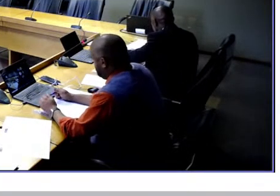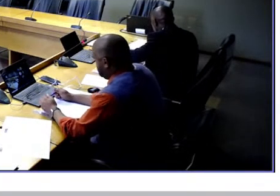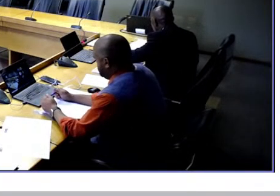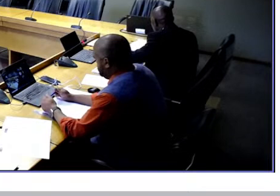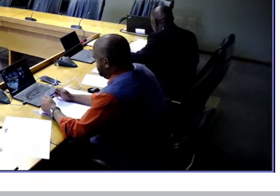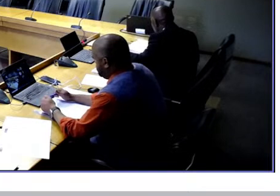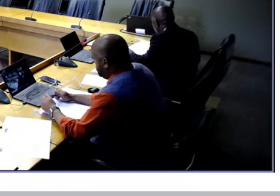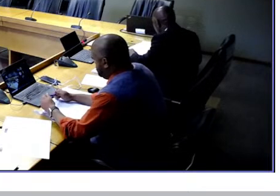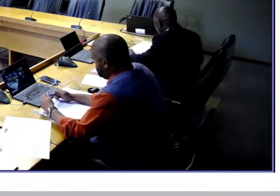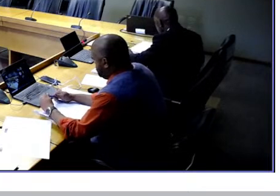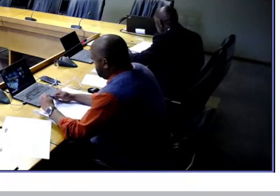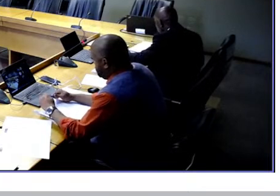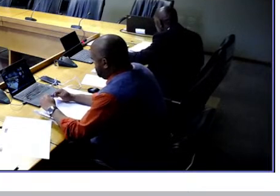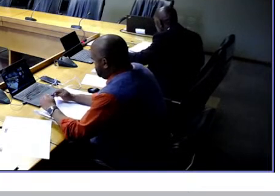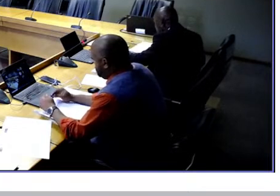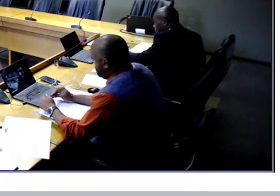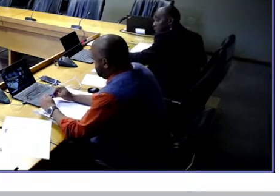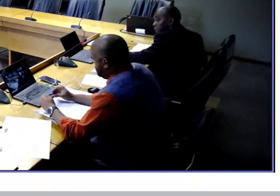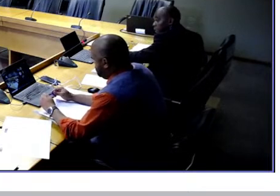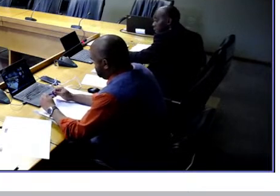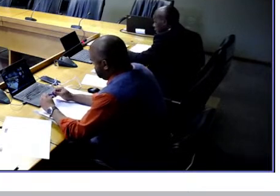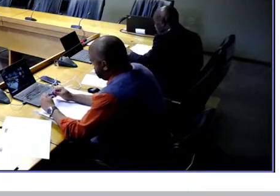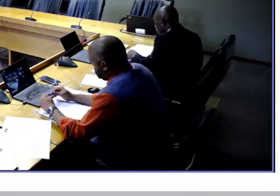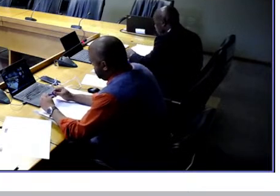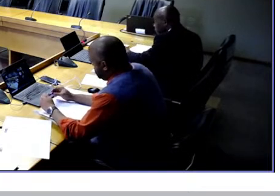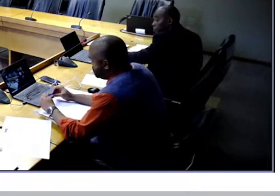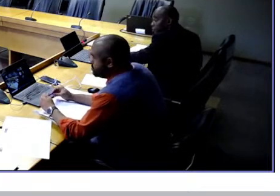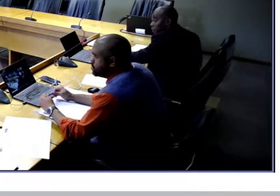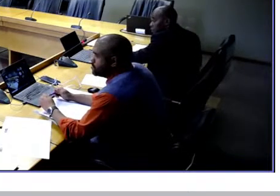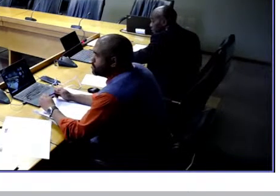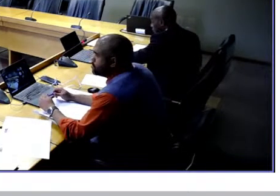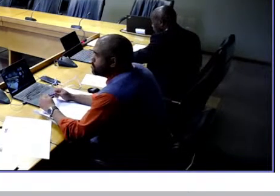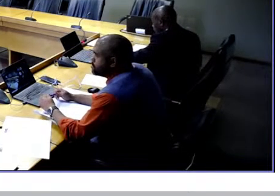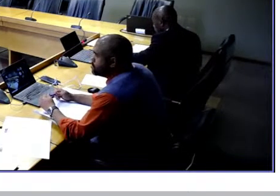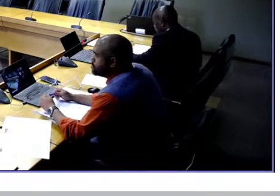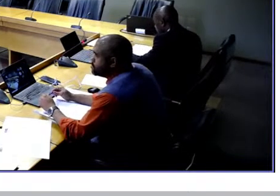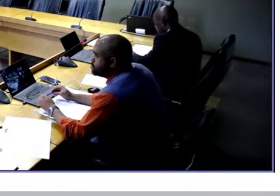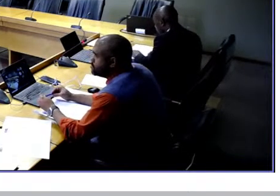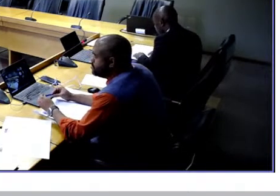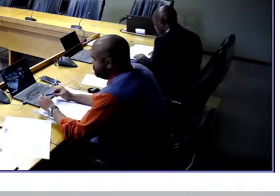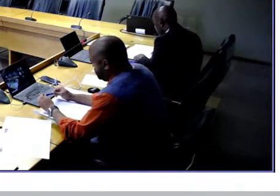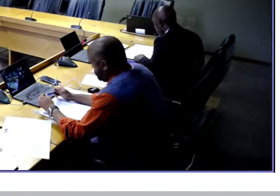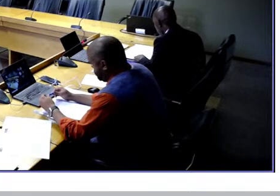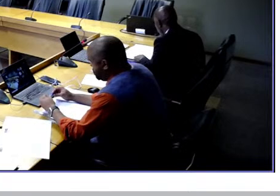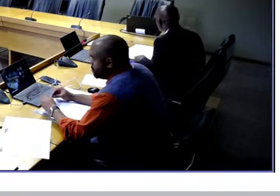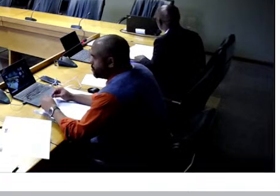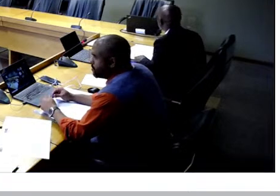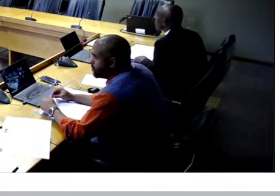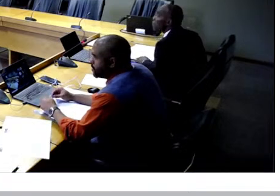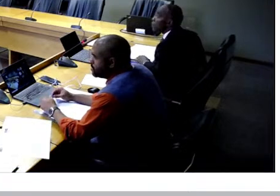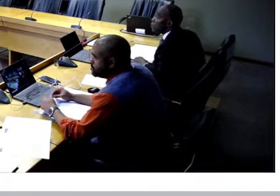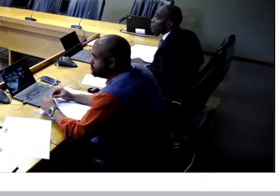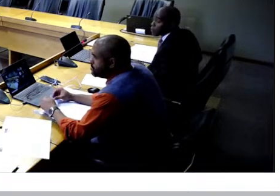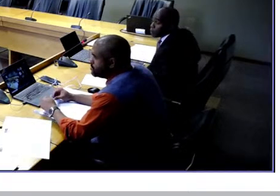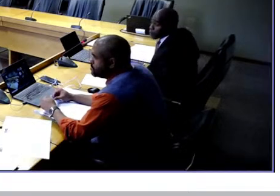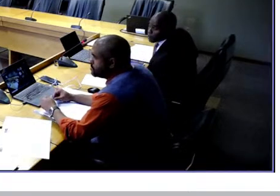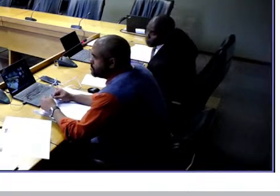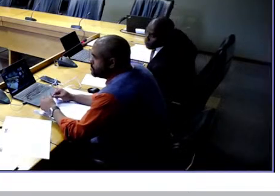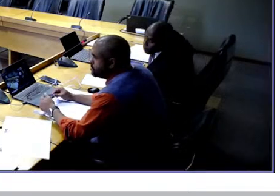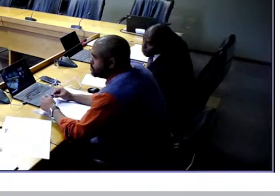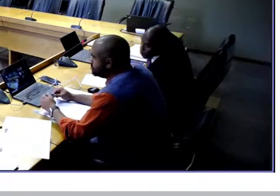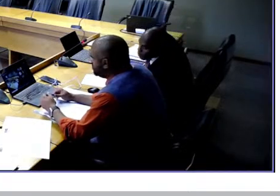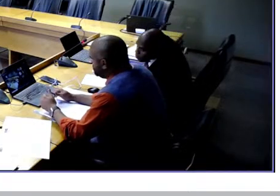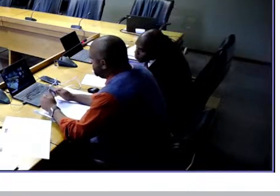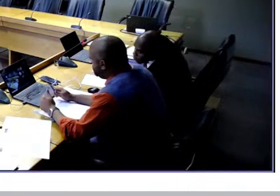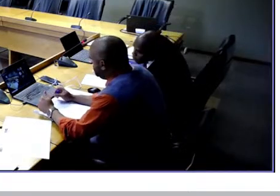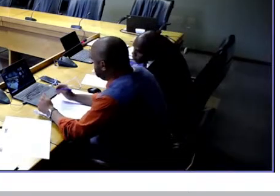but quite a number of issues that you raise. Are there any resolution, Honorable Van Westhuizen, that you'd like to raise? Thank you,